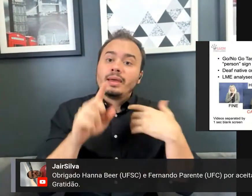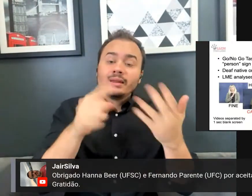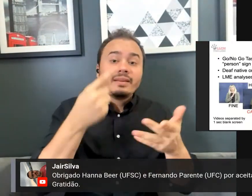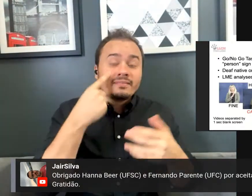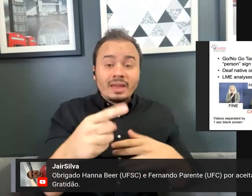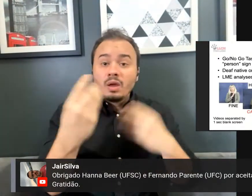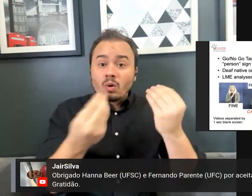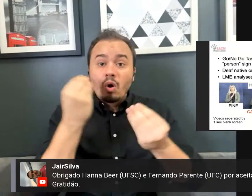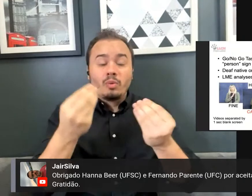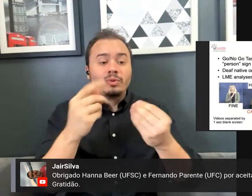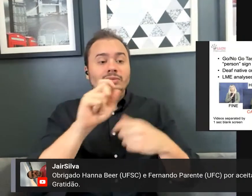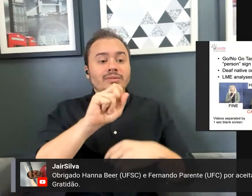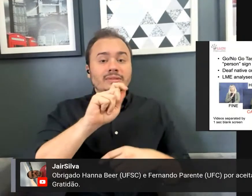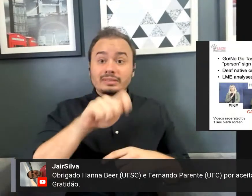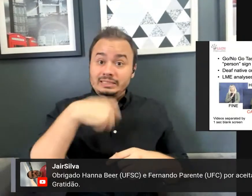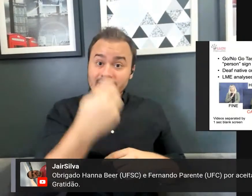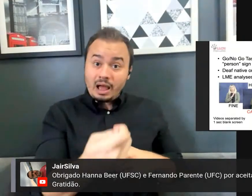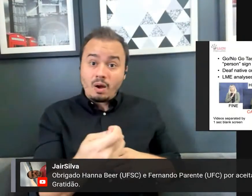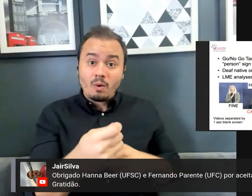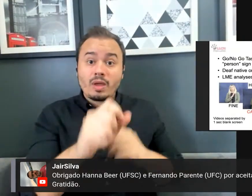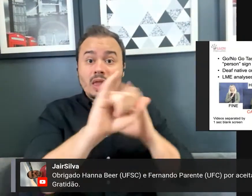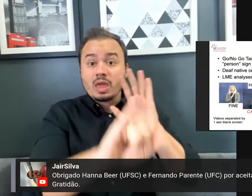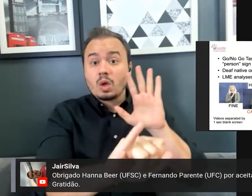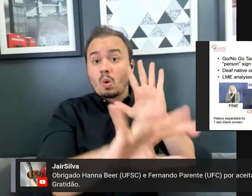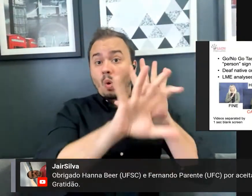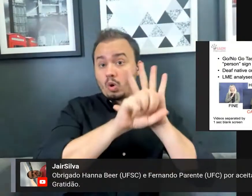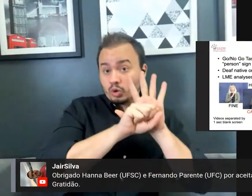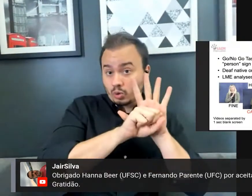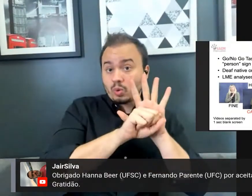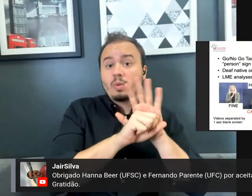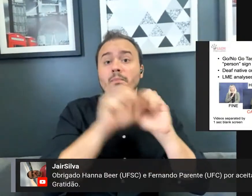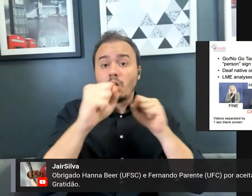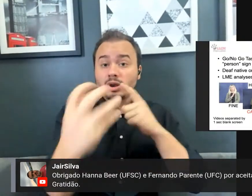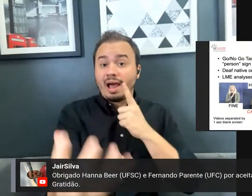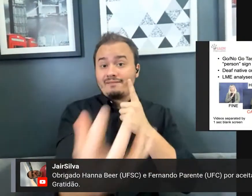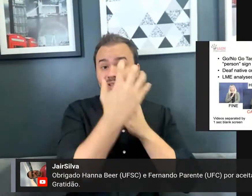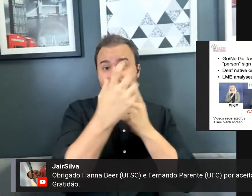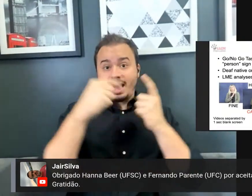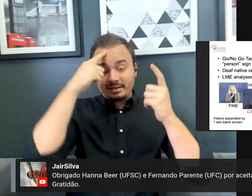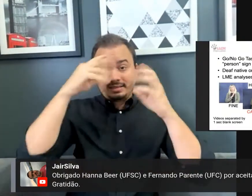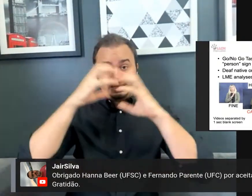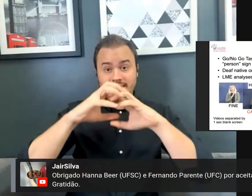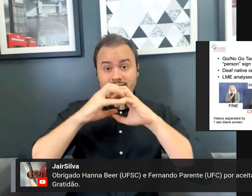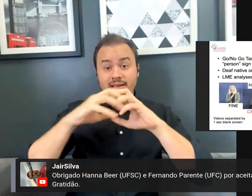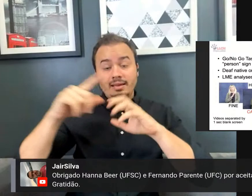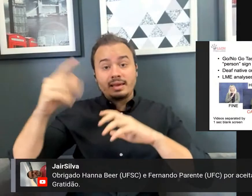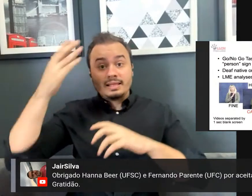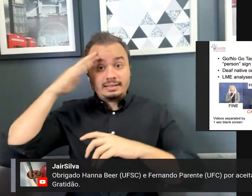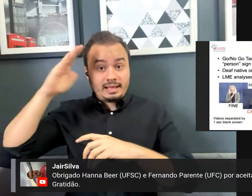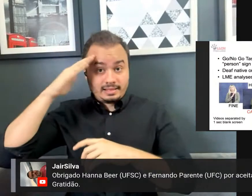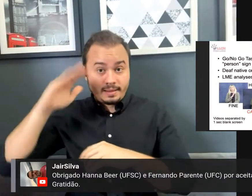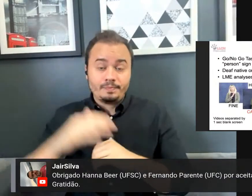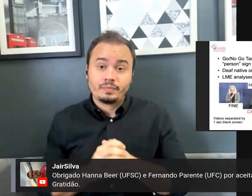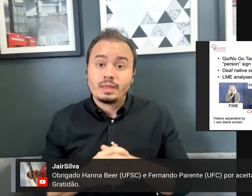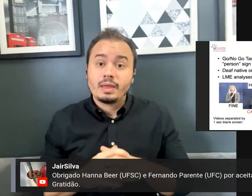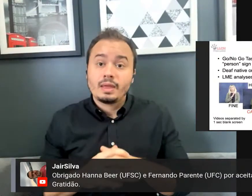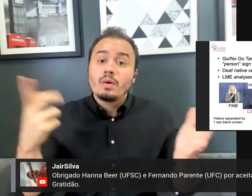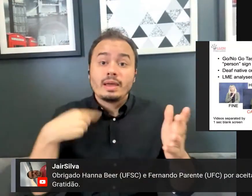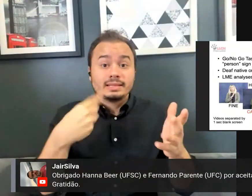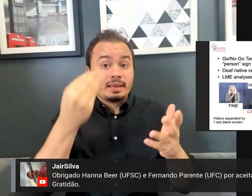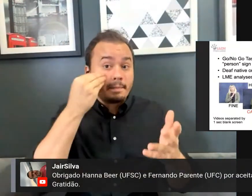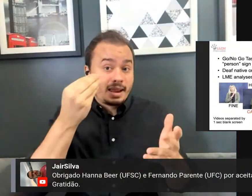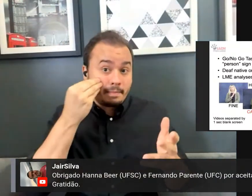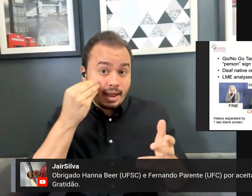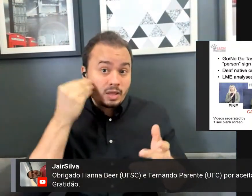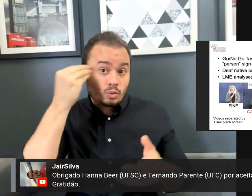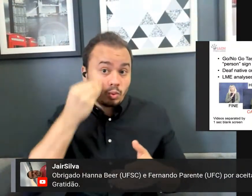sign comprehension and recognition. And so in this experiment, we had signers, deaf native signers, large group of them, about